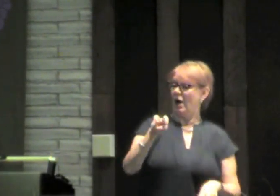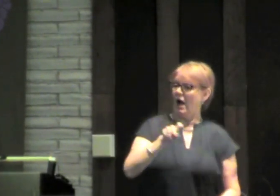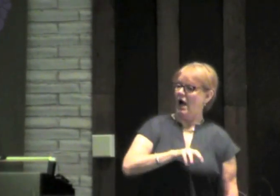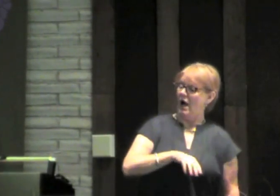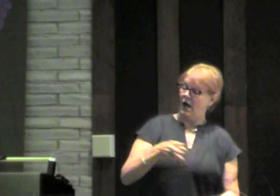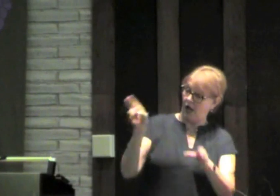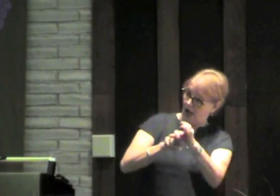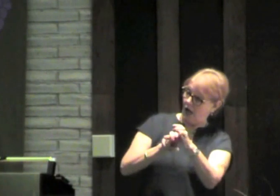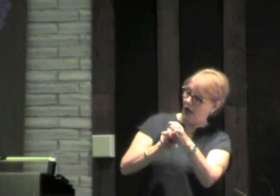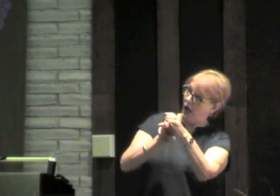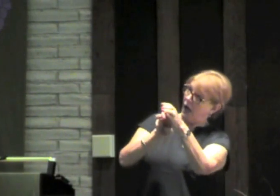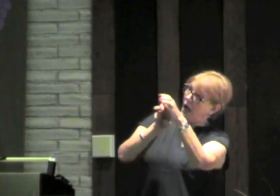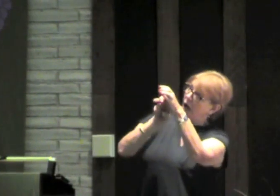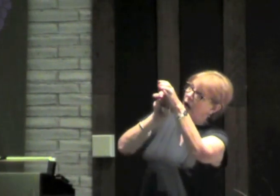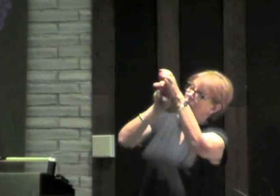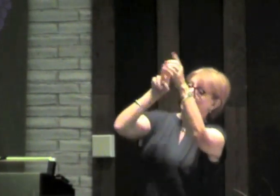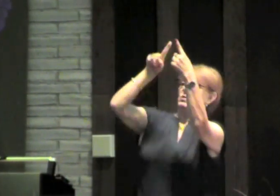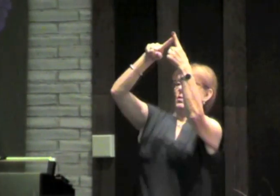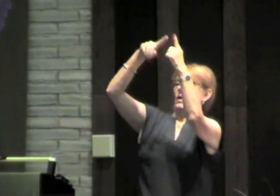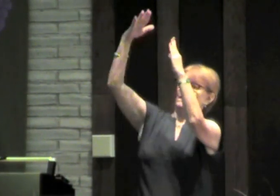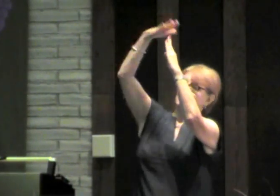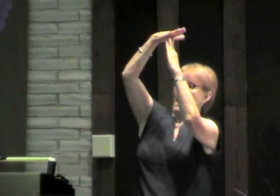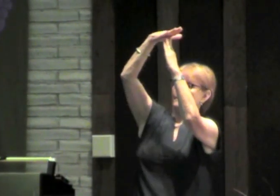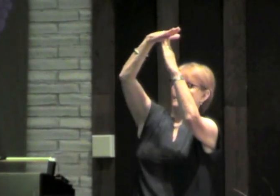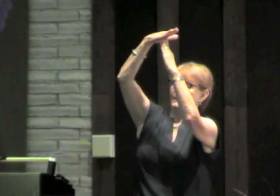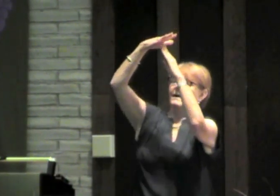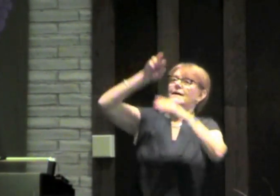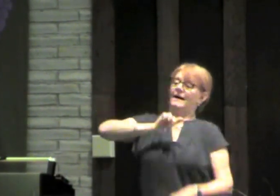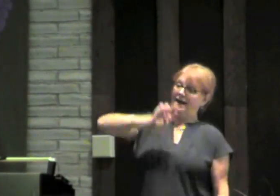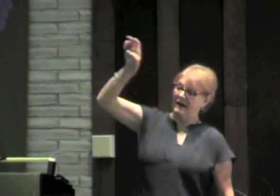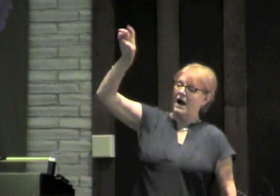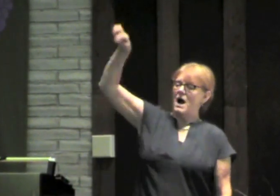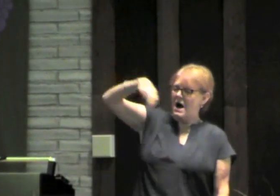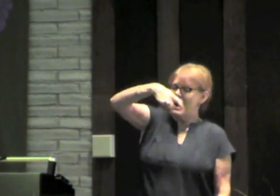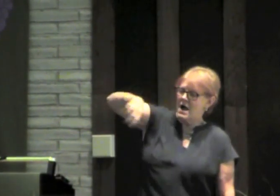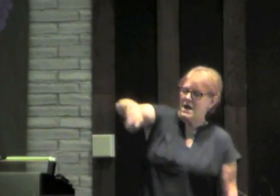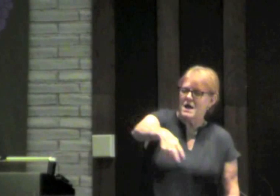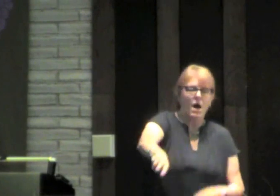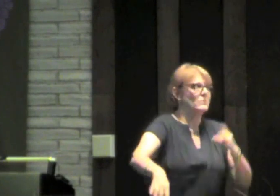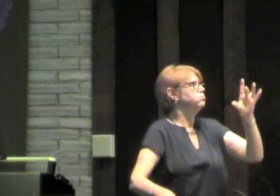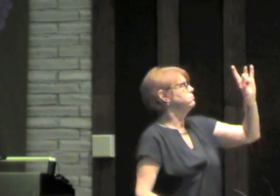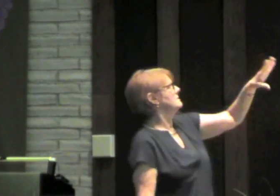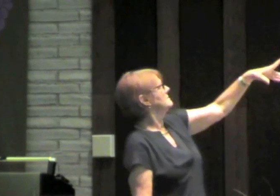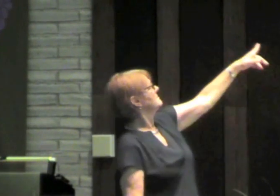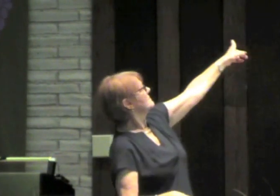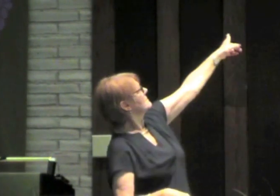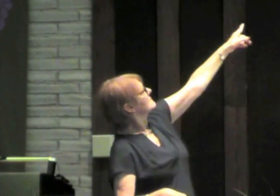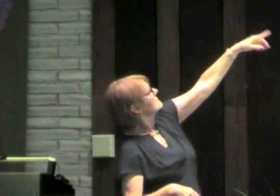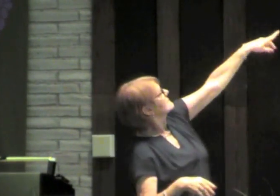Haifa. And on this tour, we got onto a bus and took it to the very top of the country, or the top of this